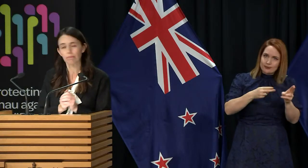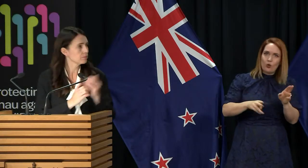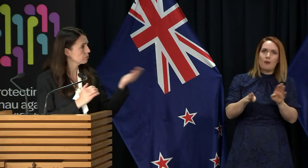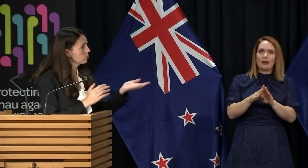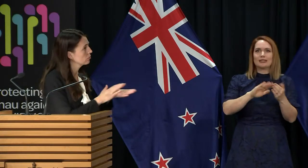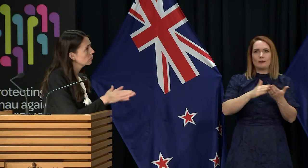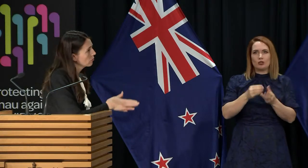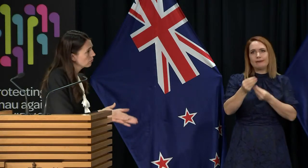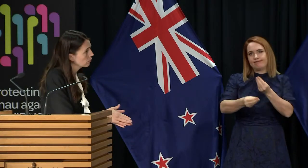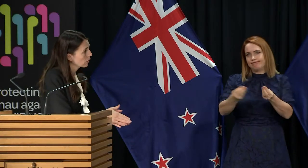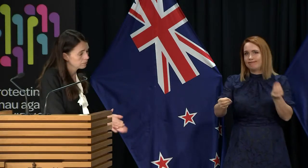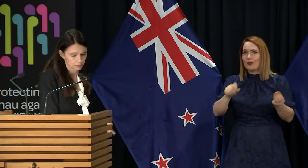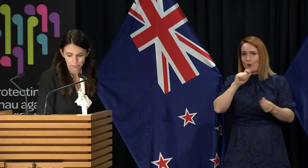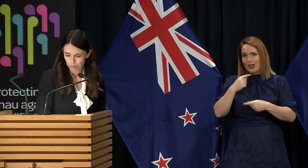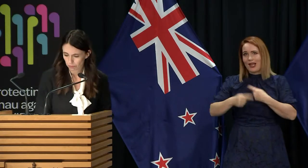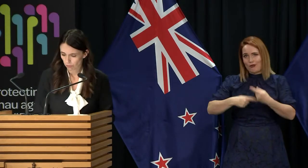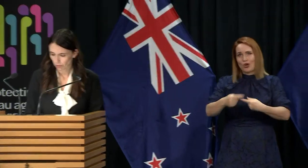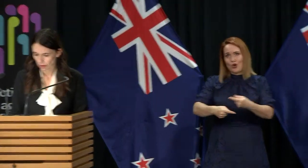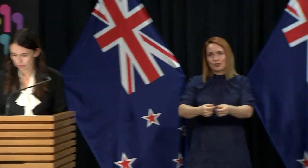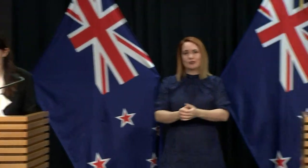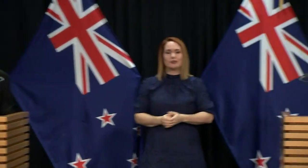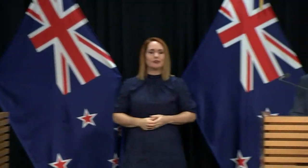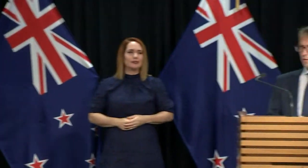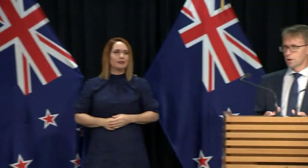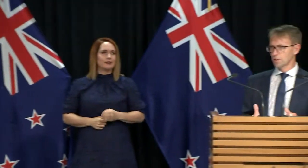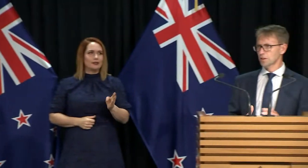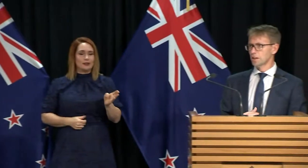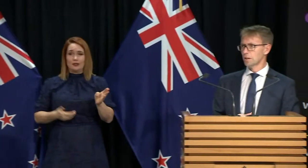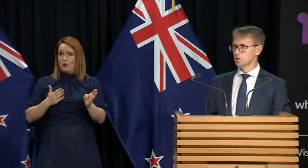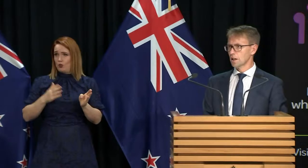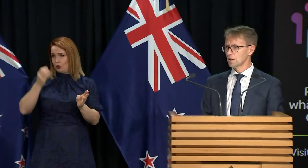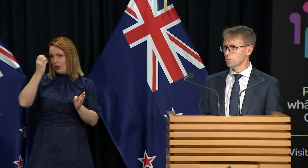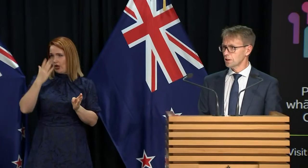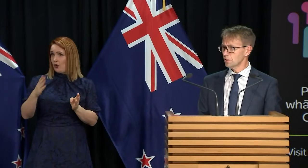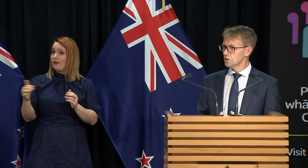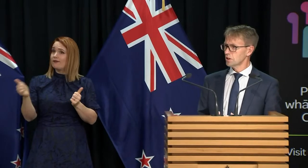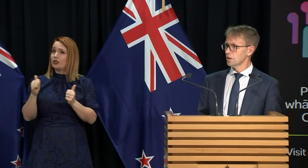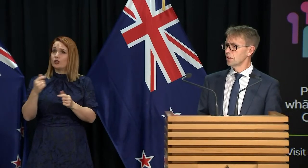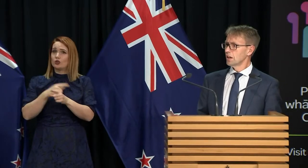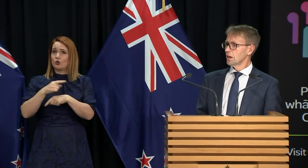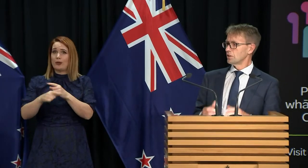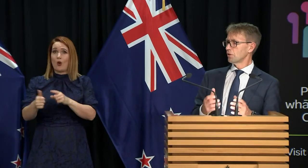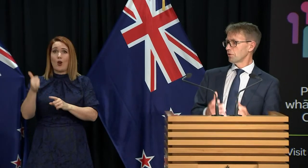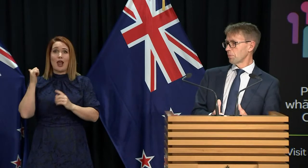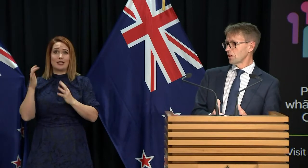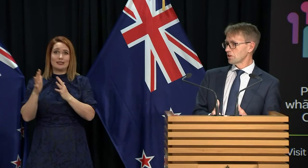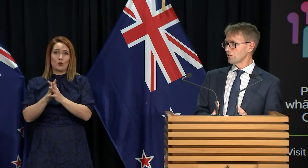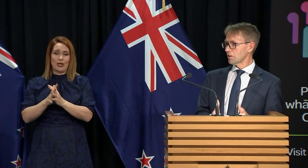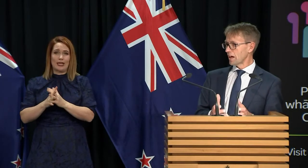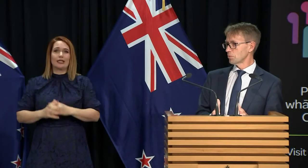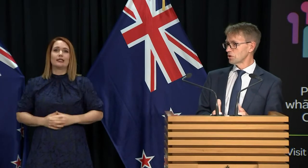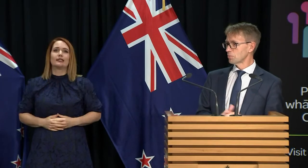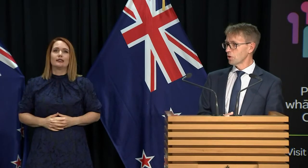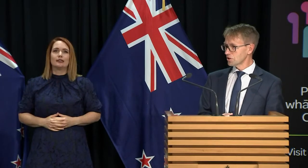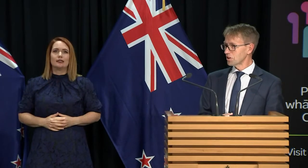community. Just one point to add, and I made this comment at one of the stand-ups last week, that we see a different pattern in the large metropolitan areas